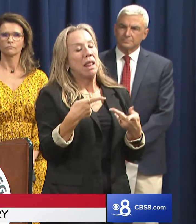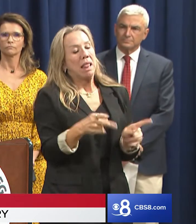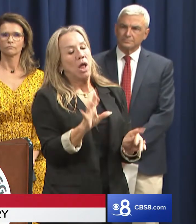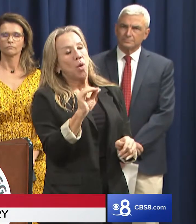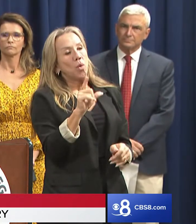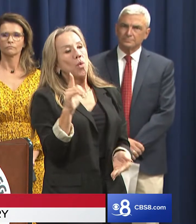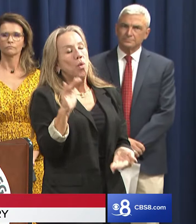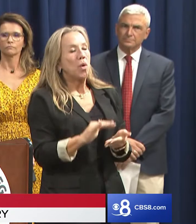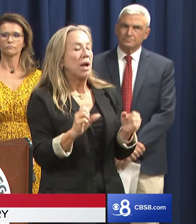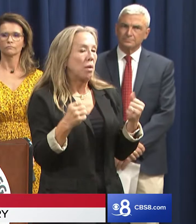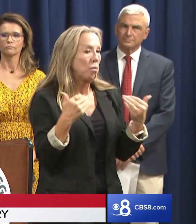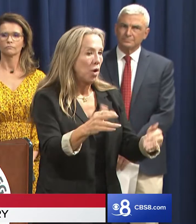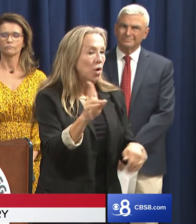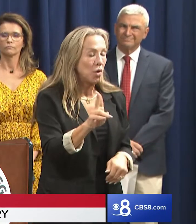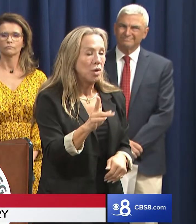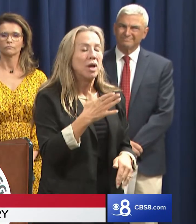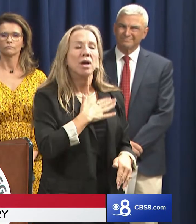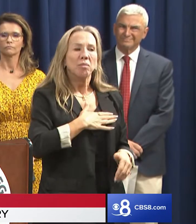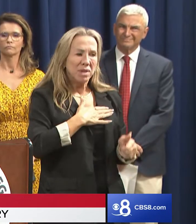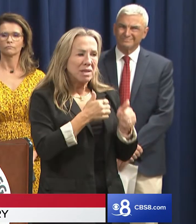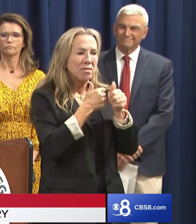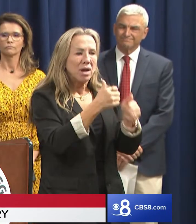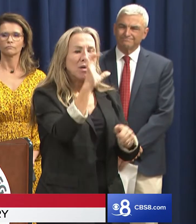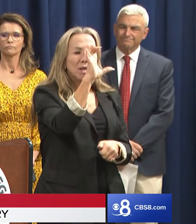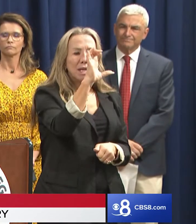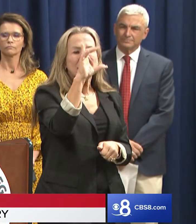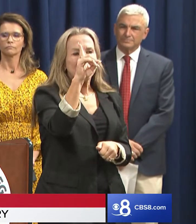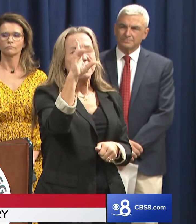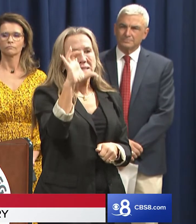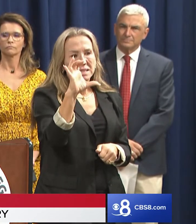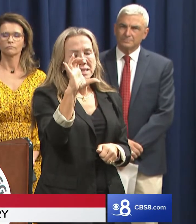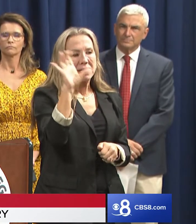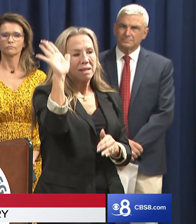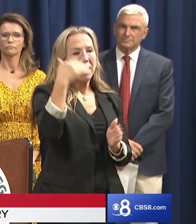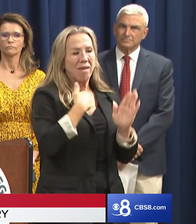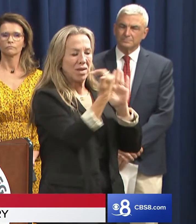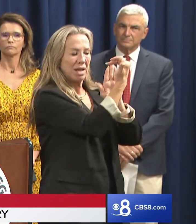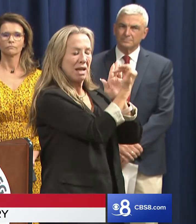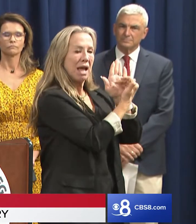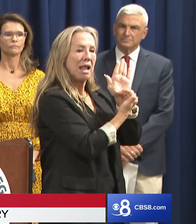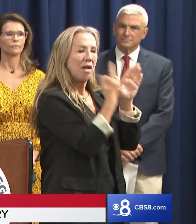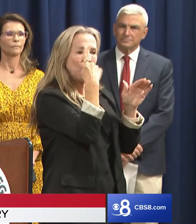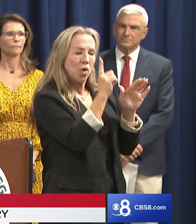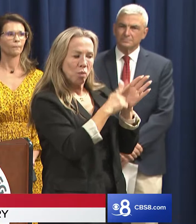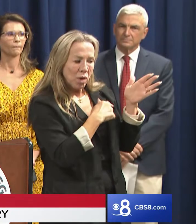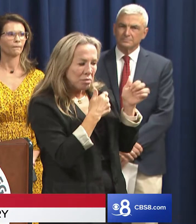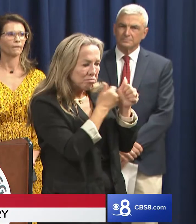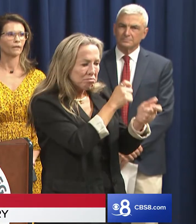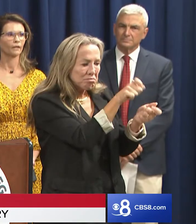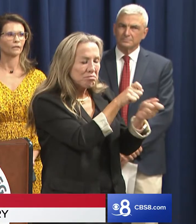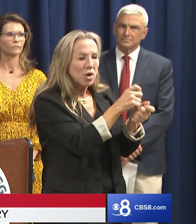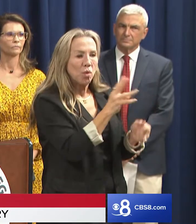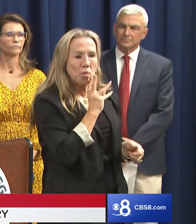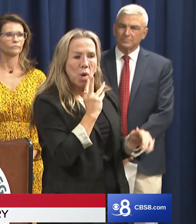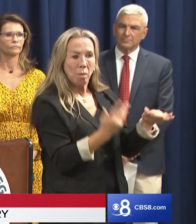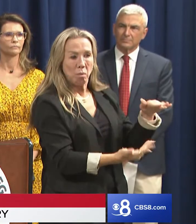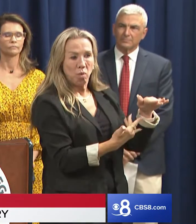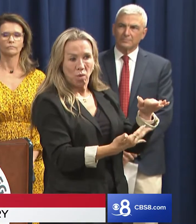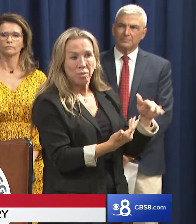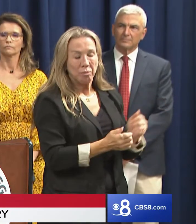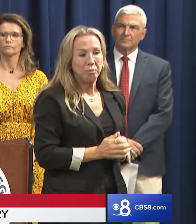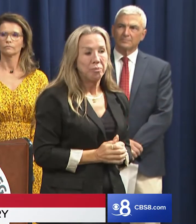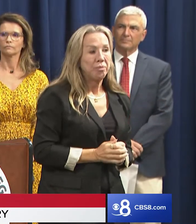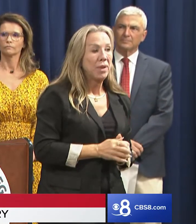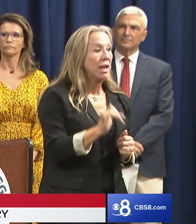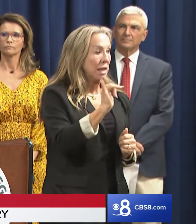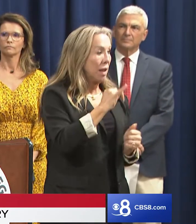communities please follow the CDC guidelines for the water boil notice as well. It's important to